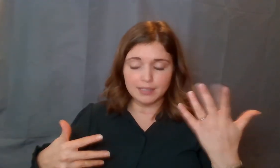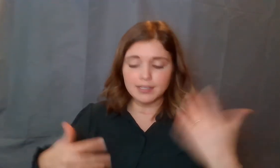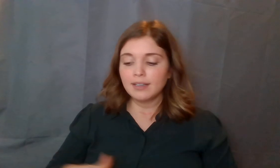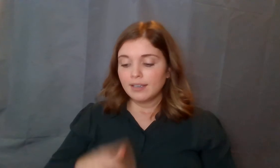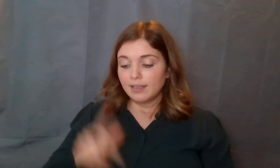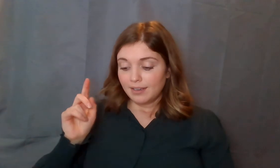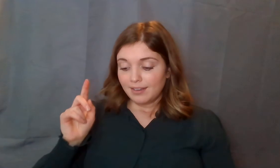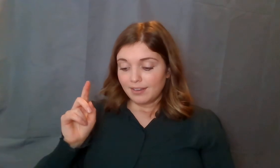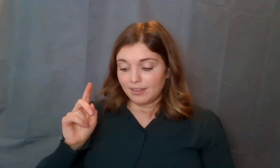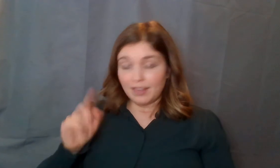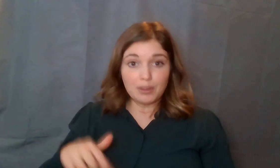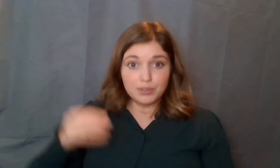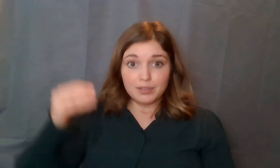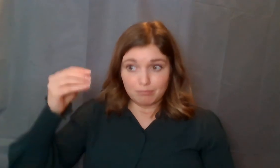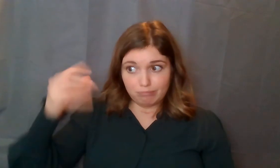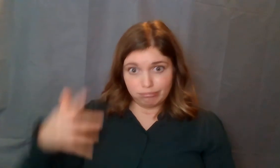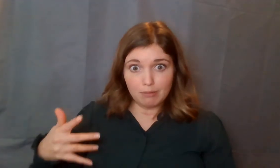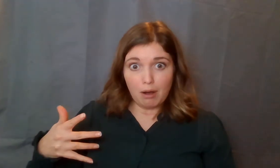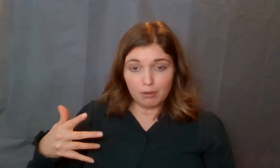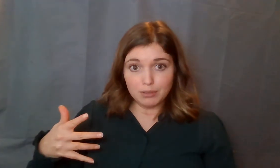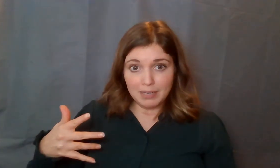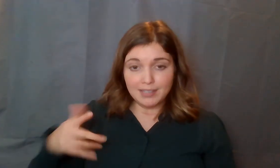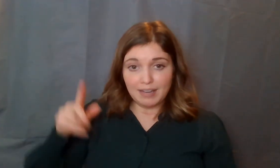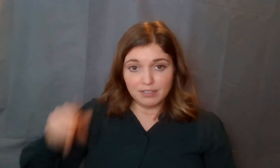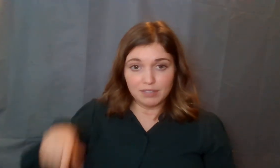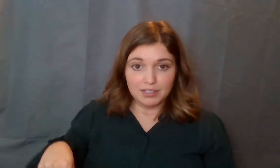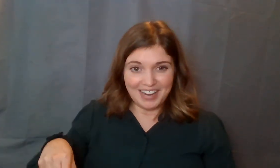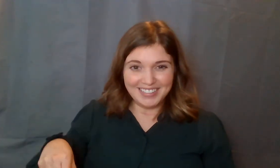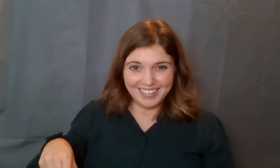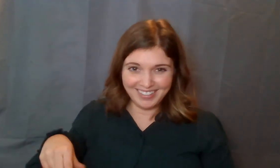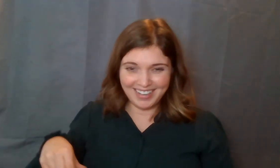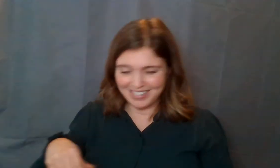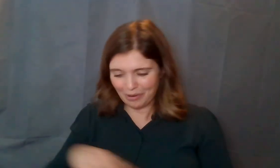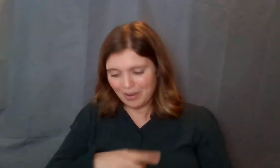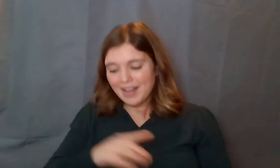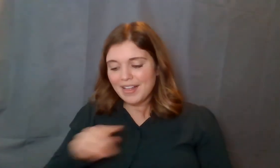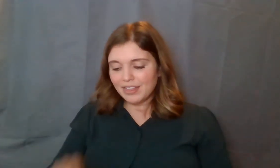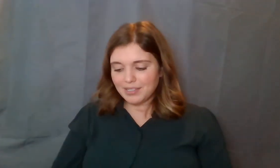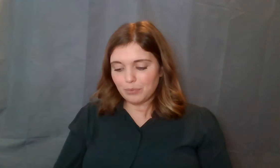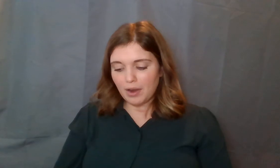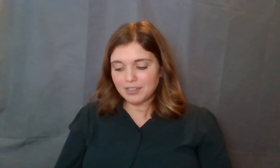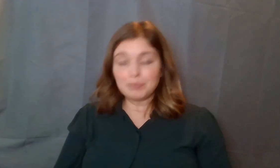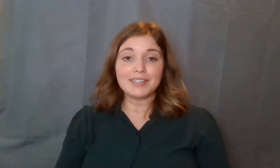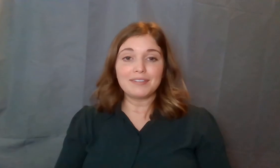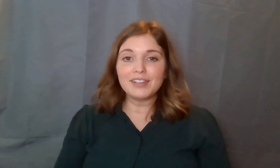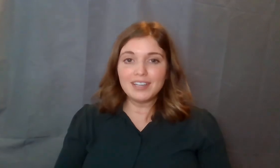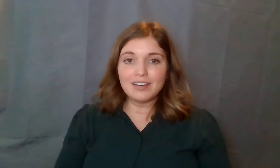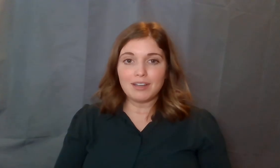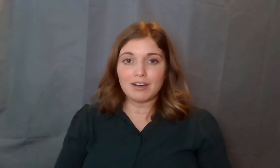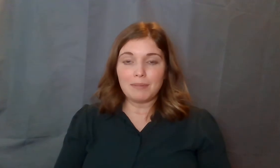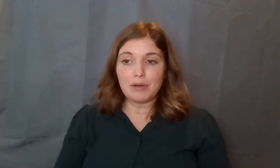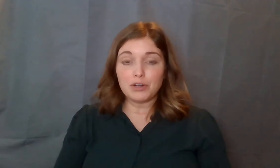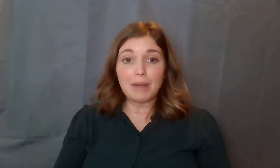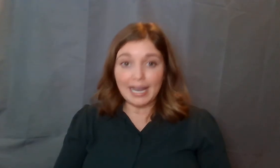meanings. And all those meanings have different signs. So this run specifically is talking about your